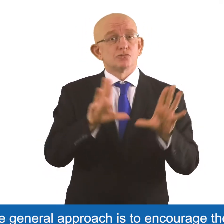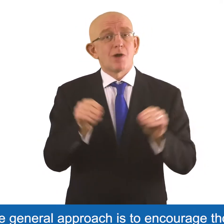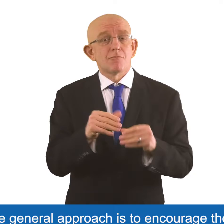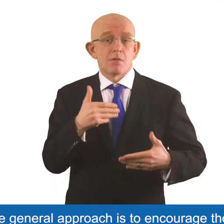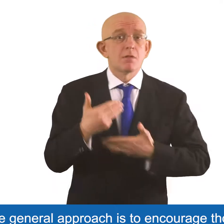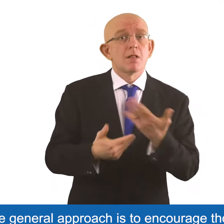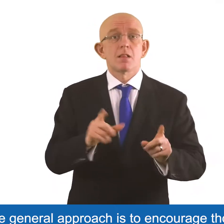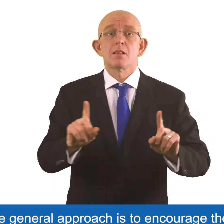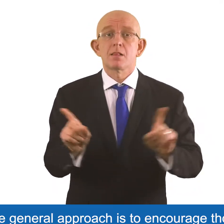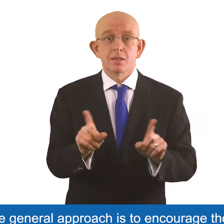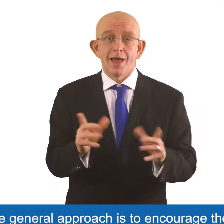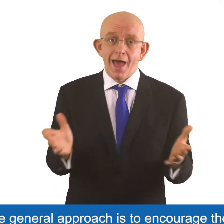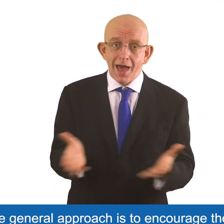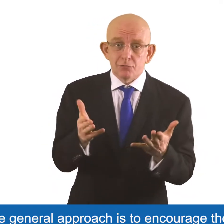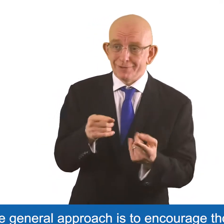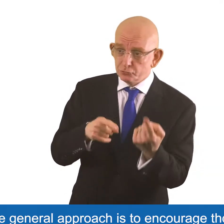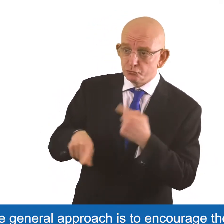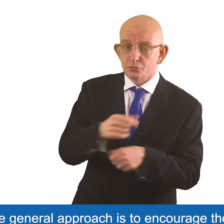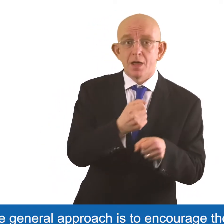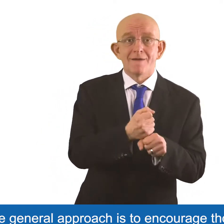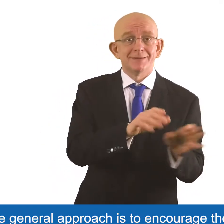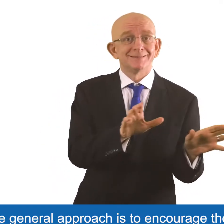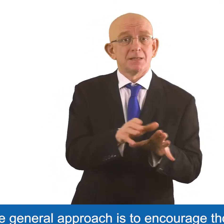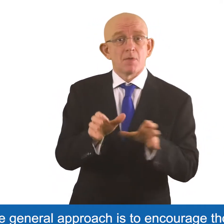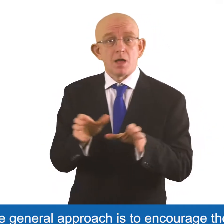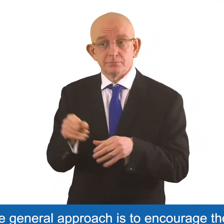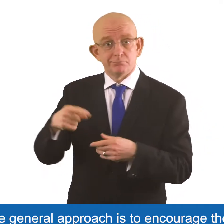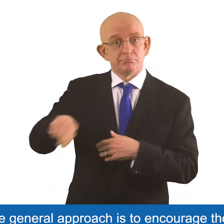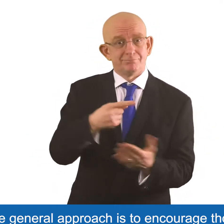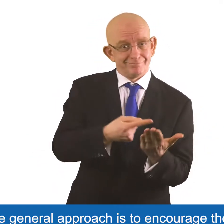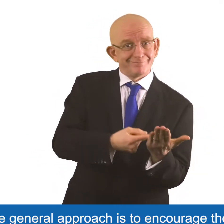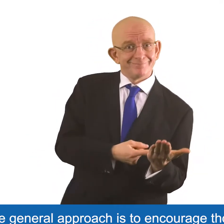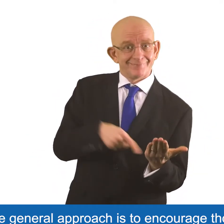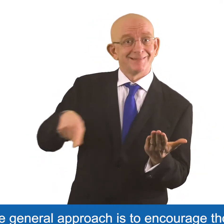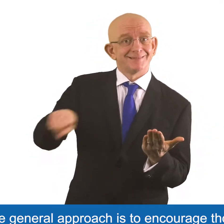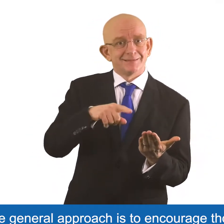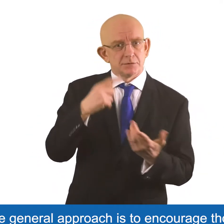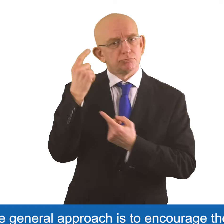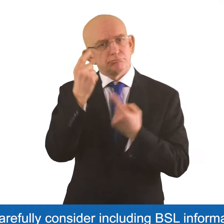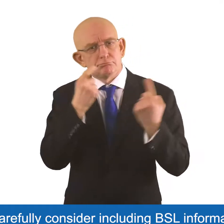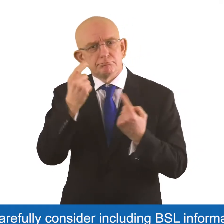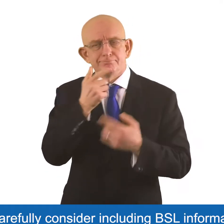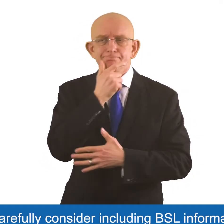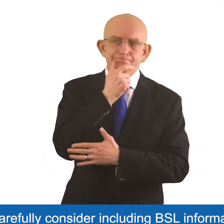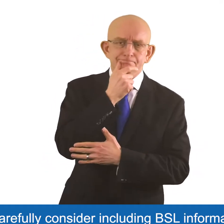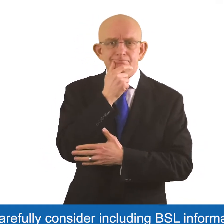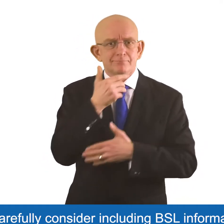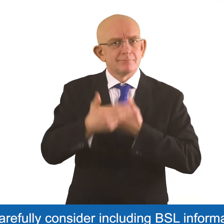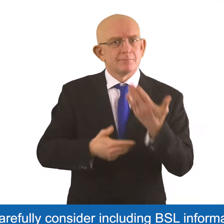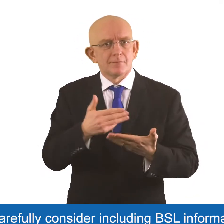The general approach is to encourage those government departments included in the scope of the report to carefully consider including